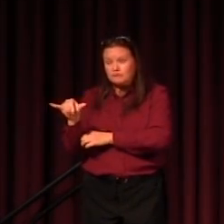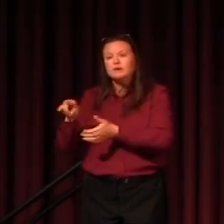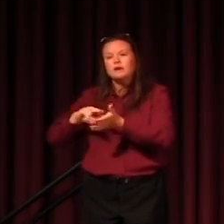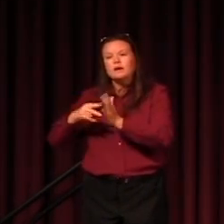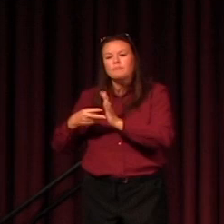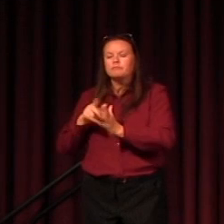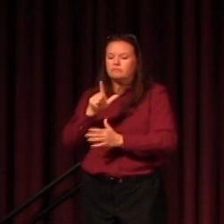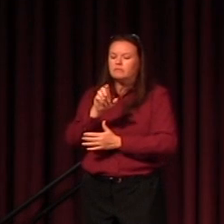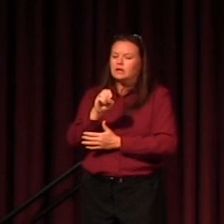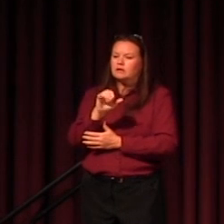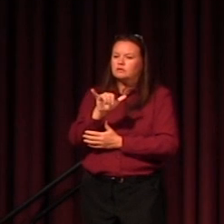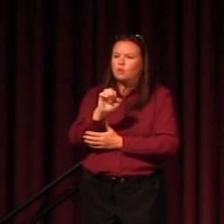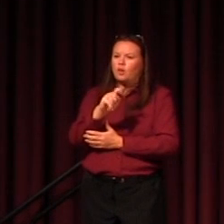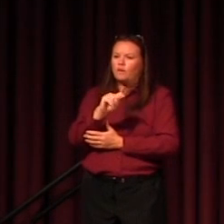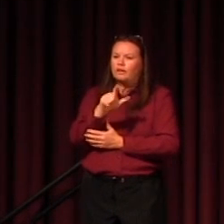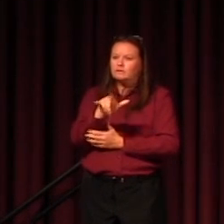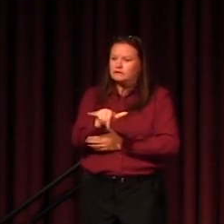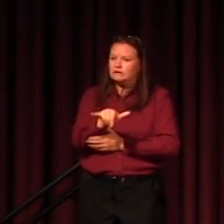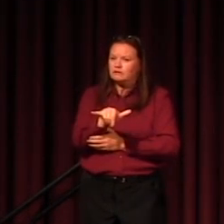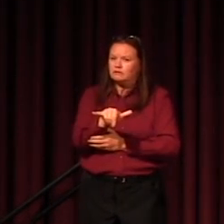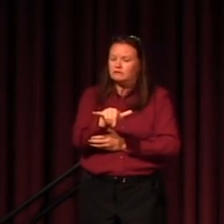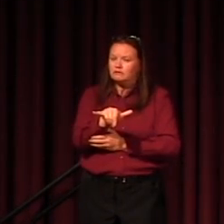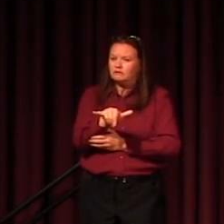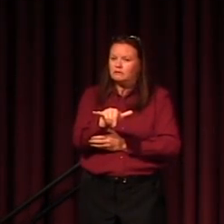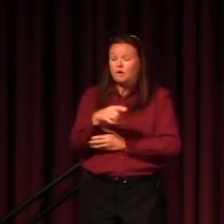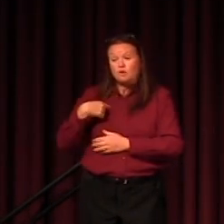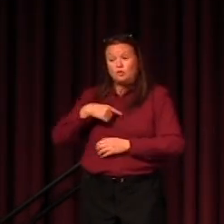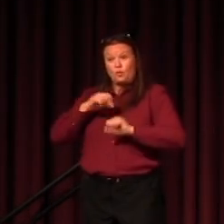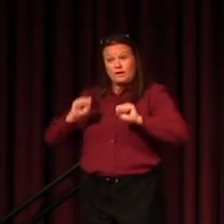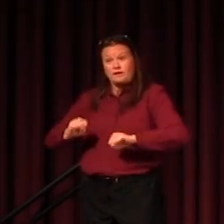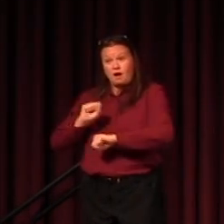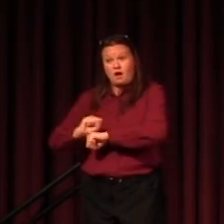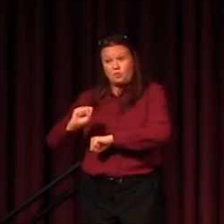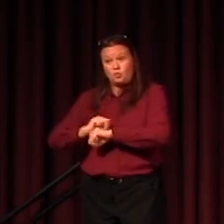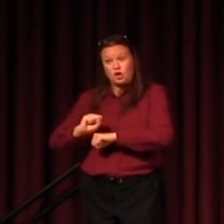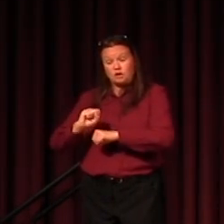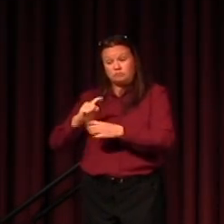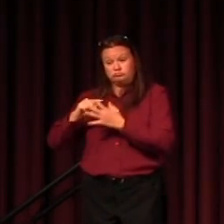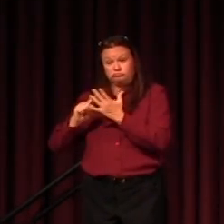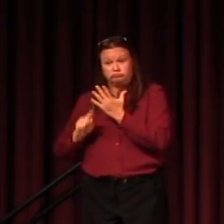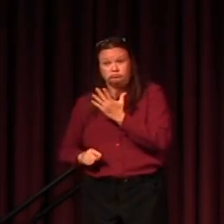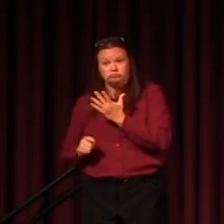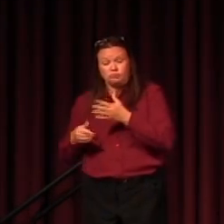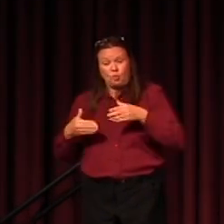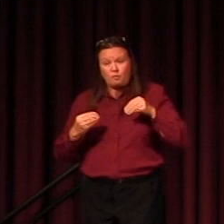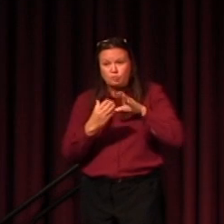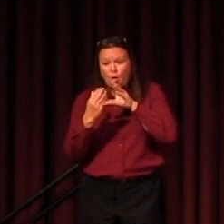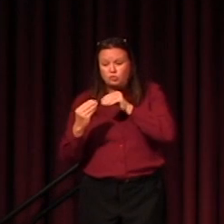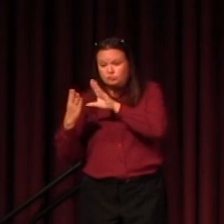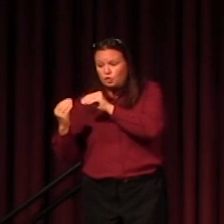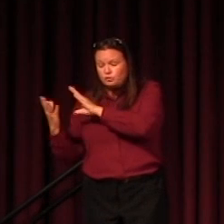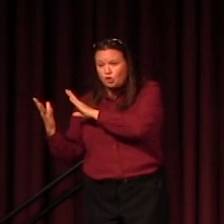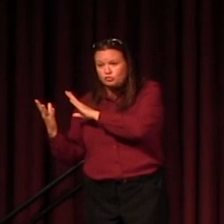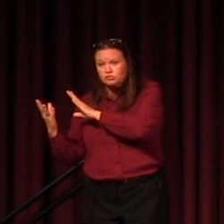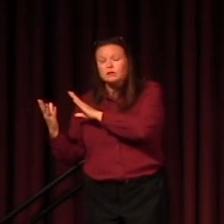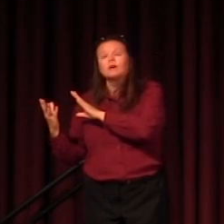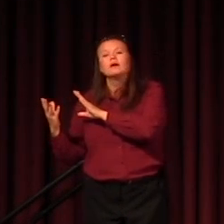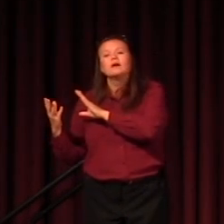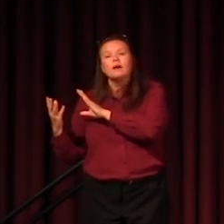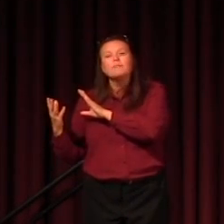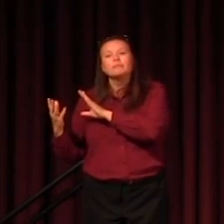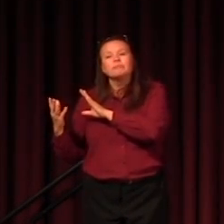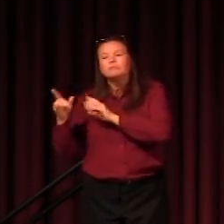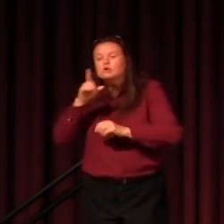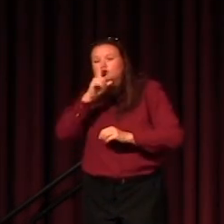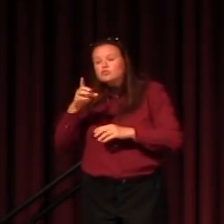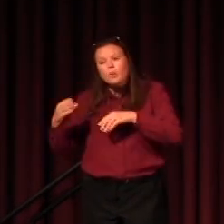We can do this work in a few different ways. The way we encourage you to do it is as an act of unity.